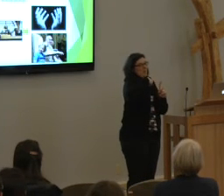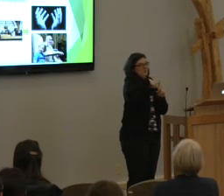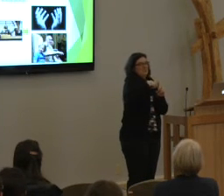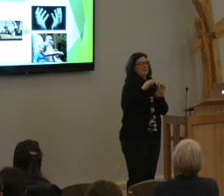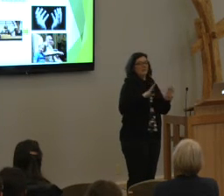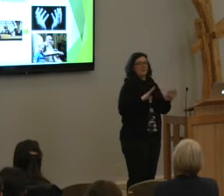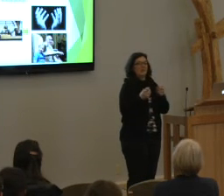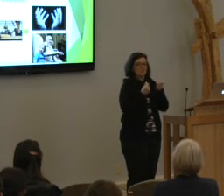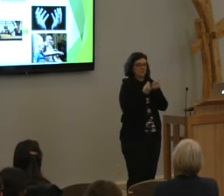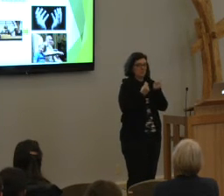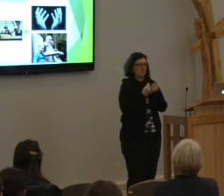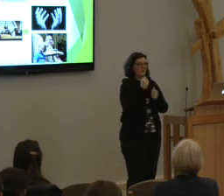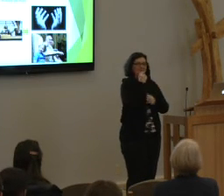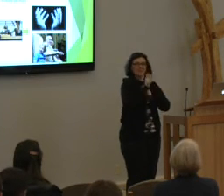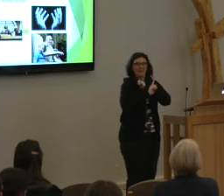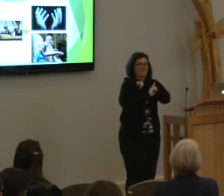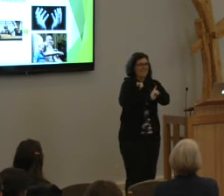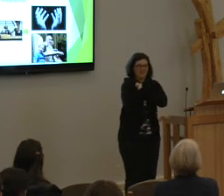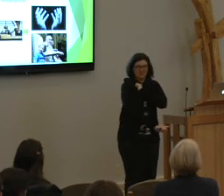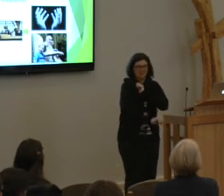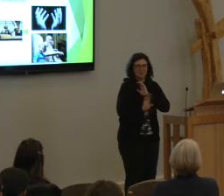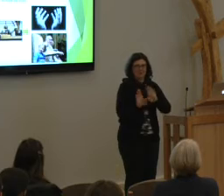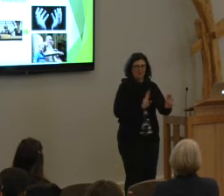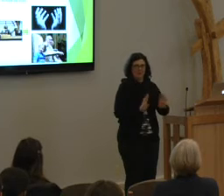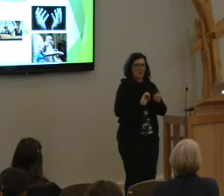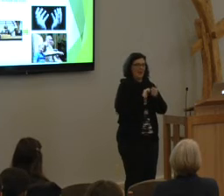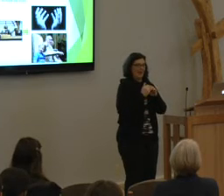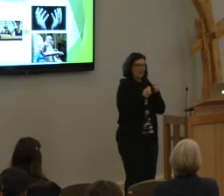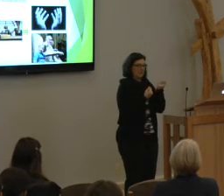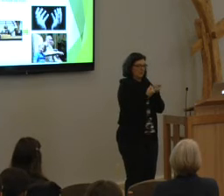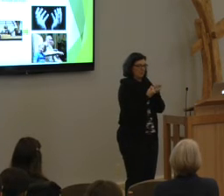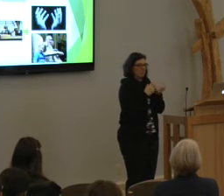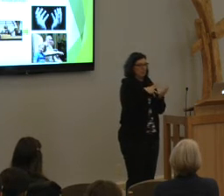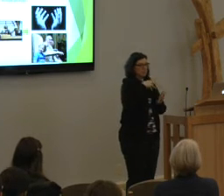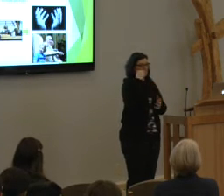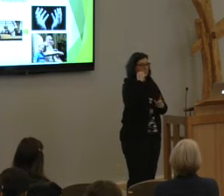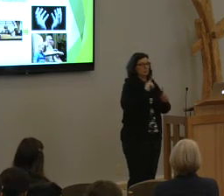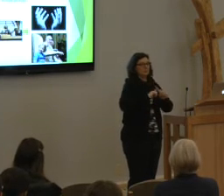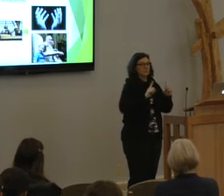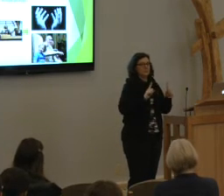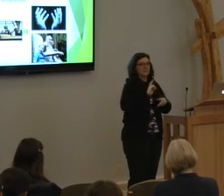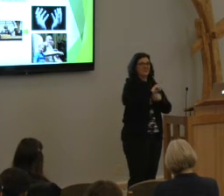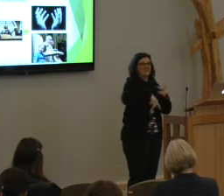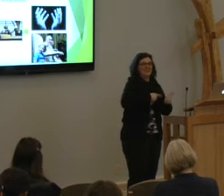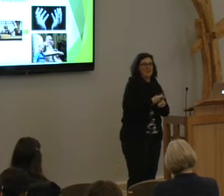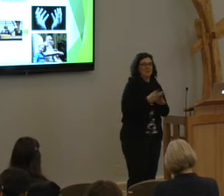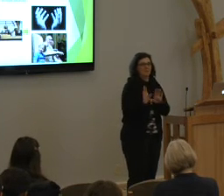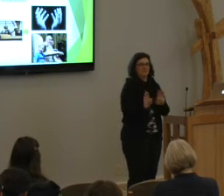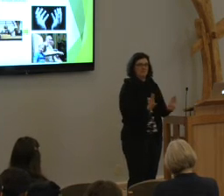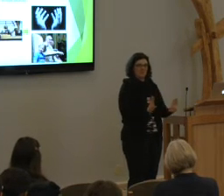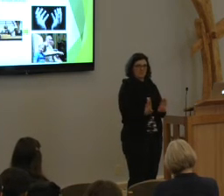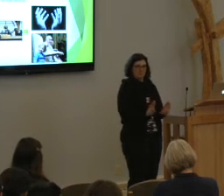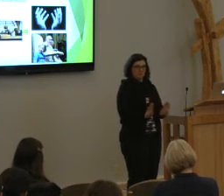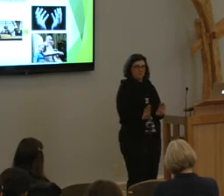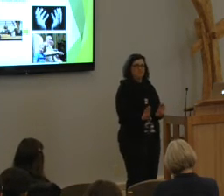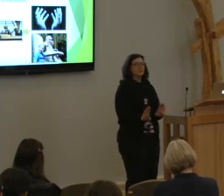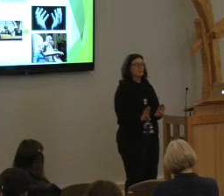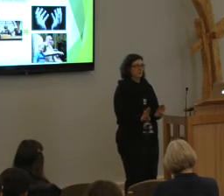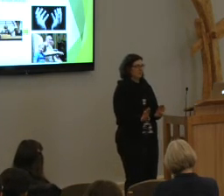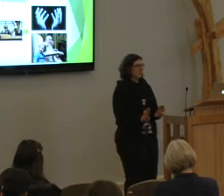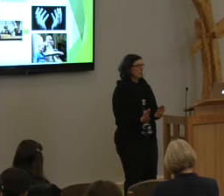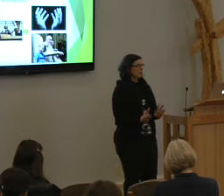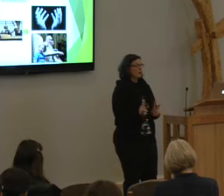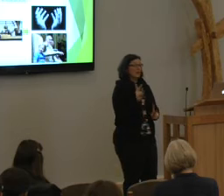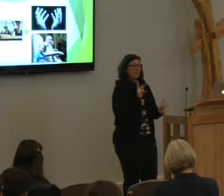punishing people to stop behavior, but how do we support them to learn alternative forms of behavior? People are doing